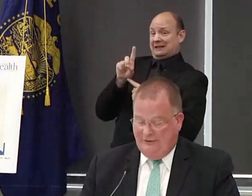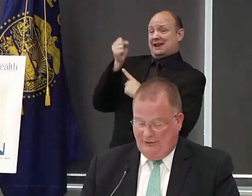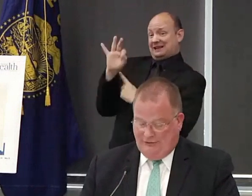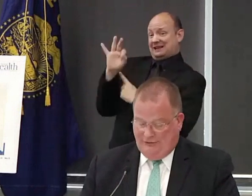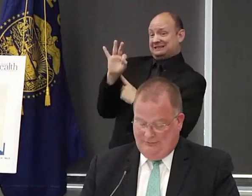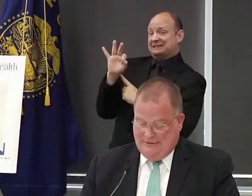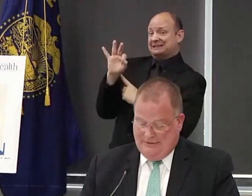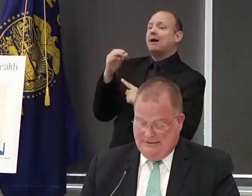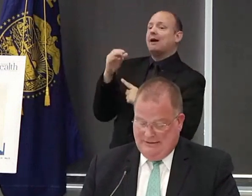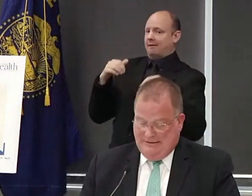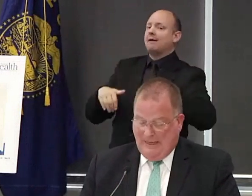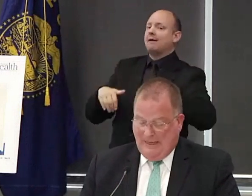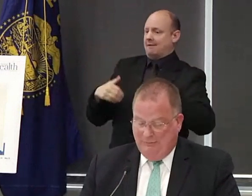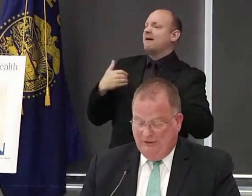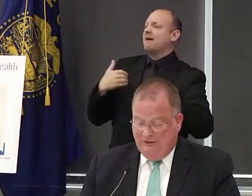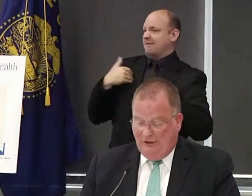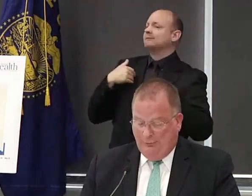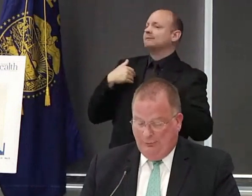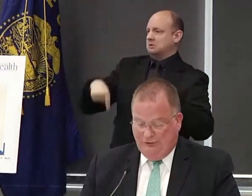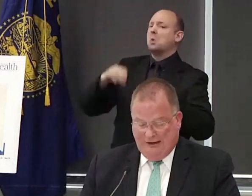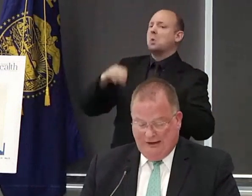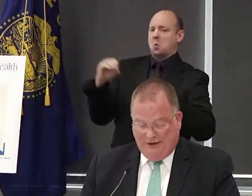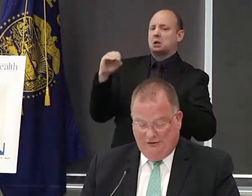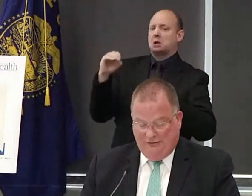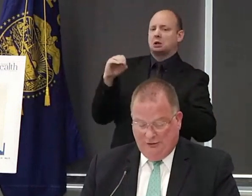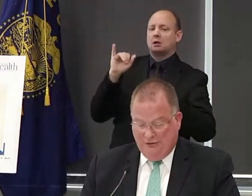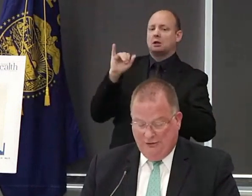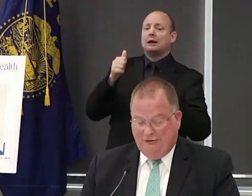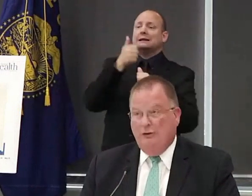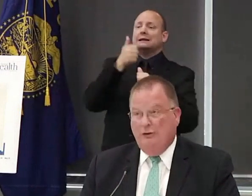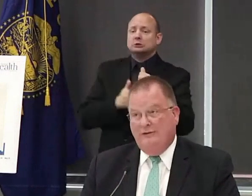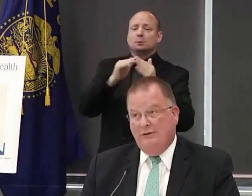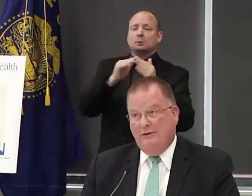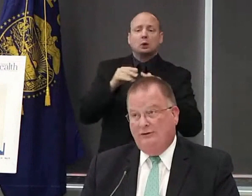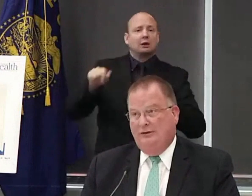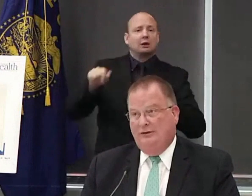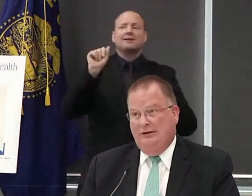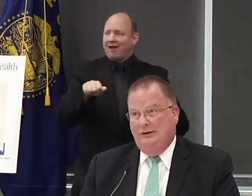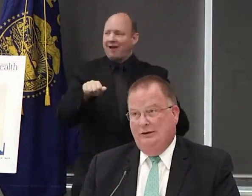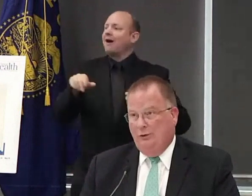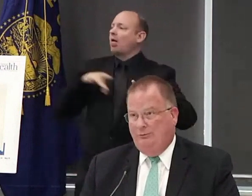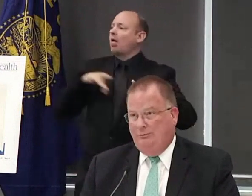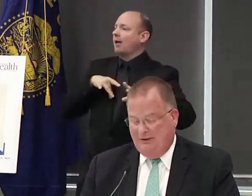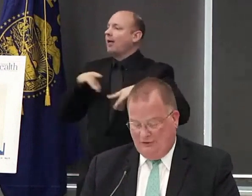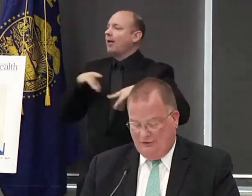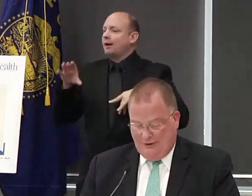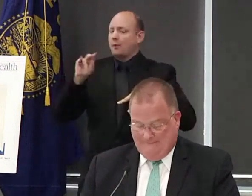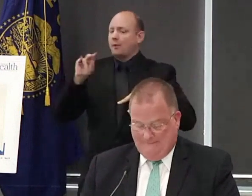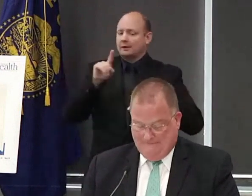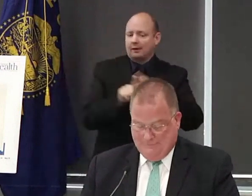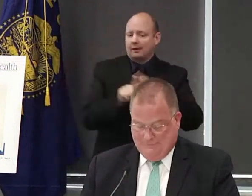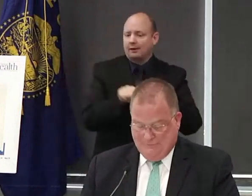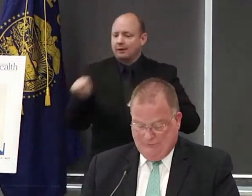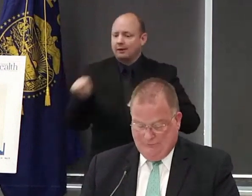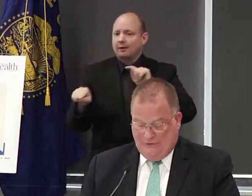vulnerable to the virus. That means our personal actions will either slow the virus or speed its